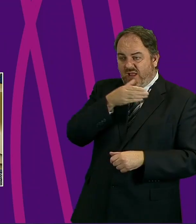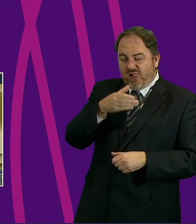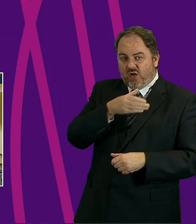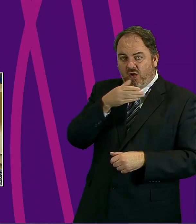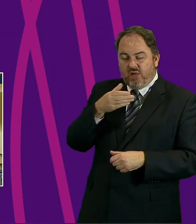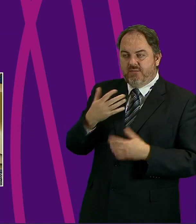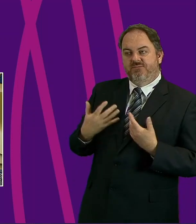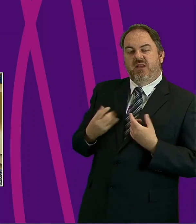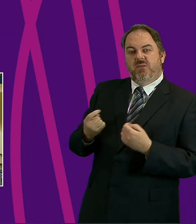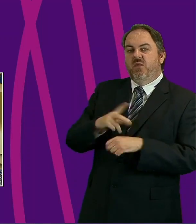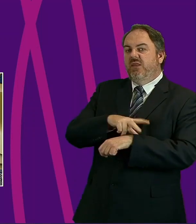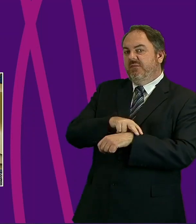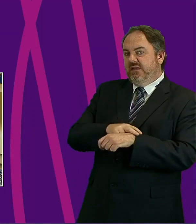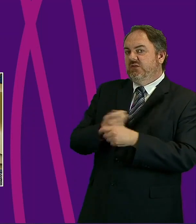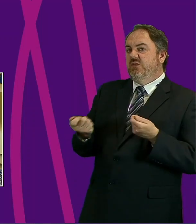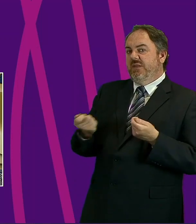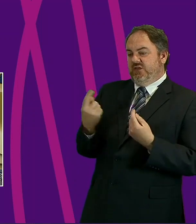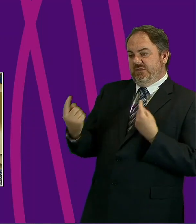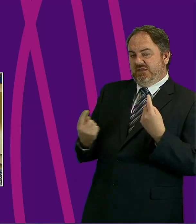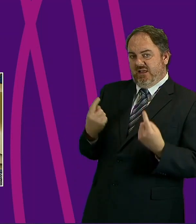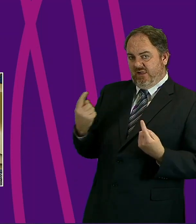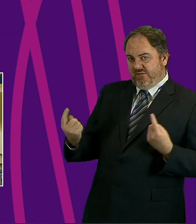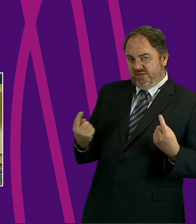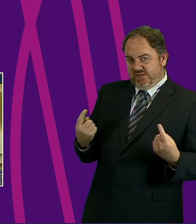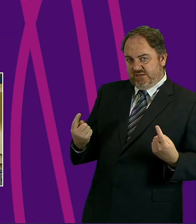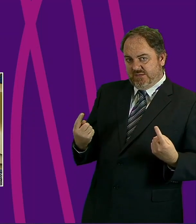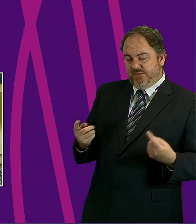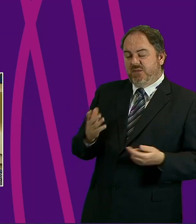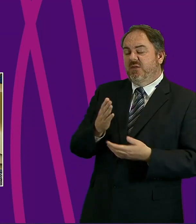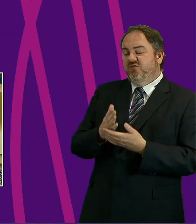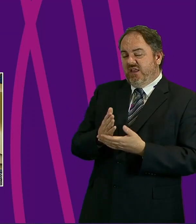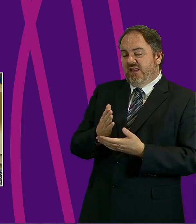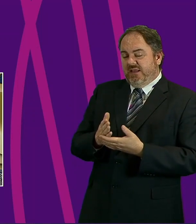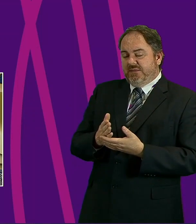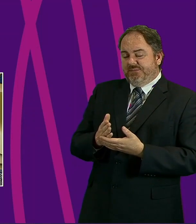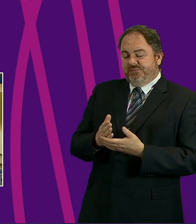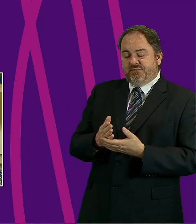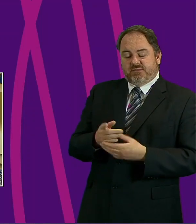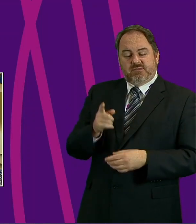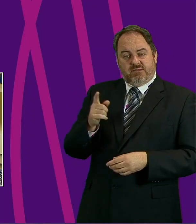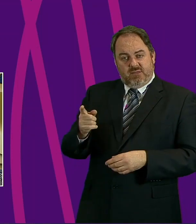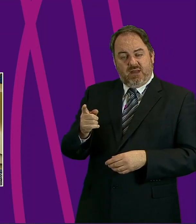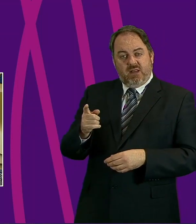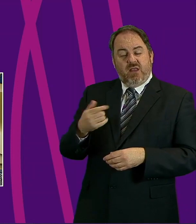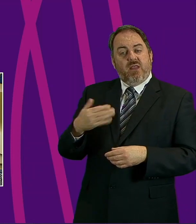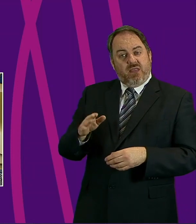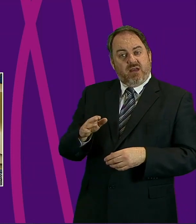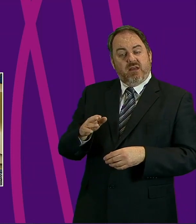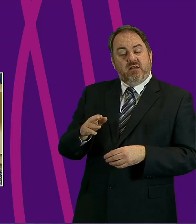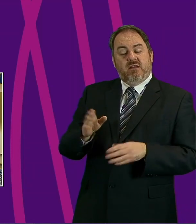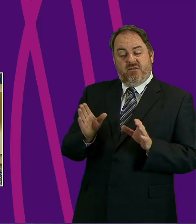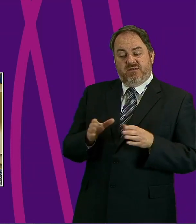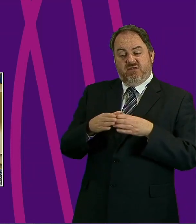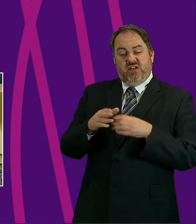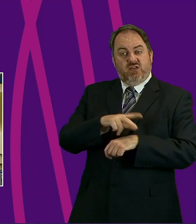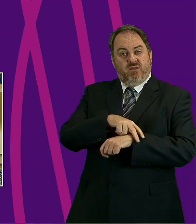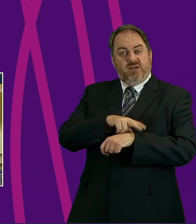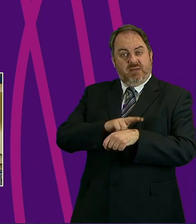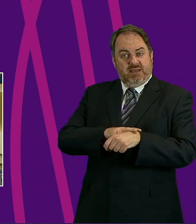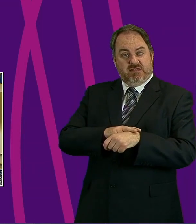issues to consider here. So I've seen the reports that the SPF have referred the matter to the Health and Safety Executive, which